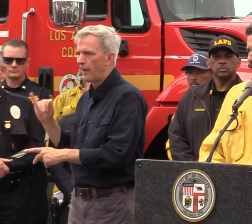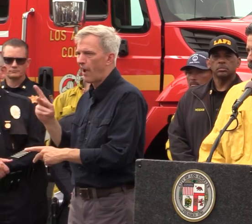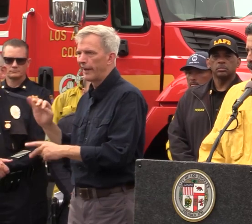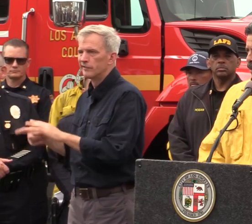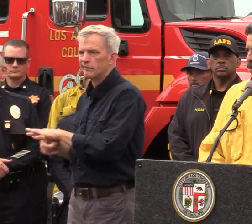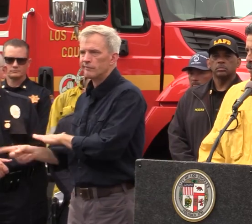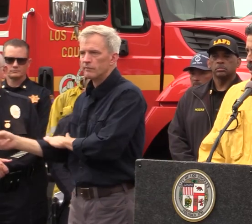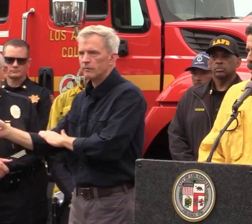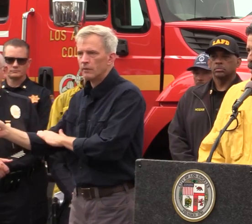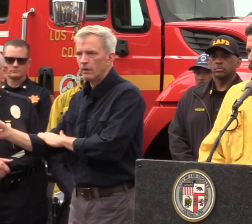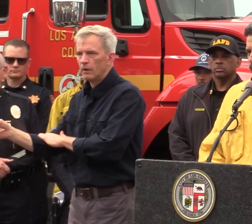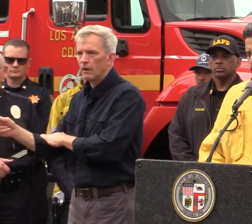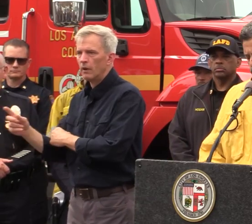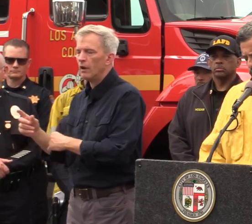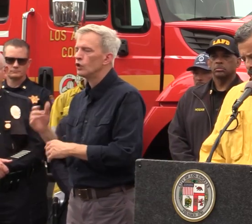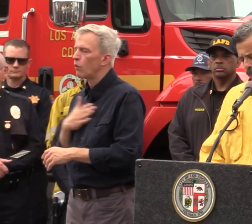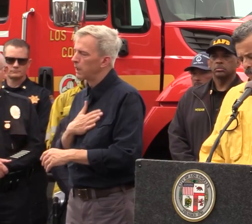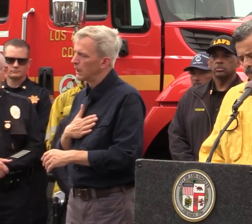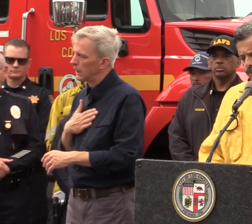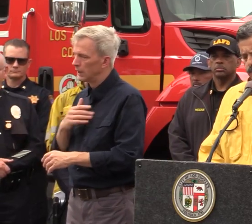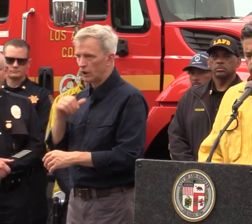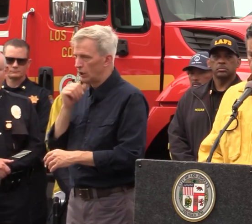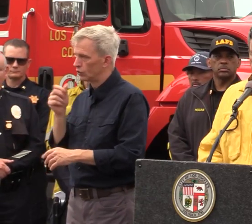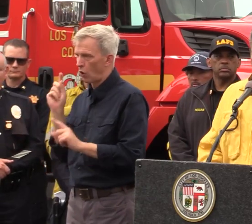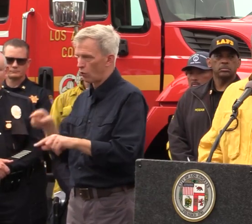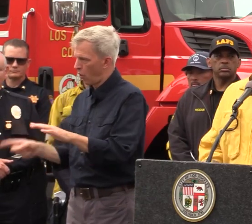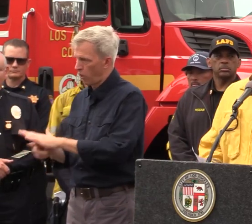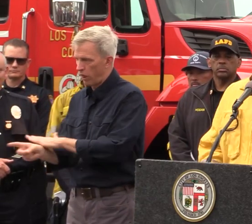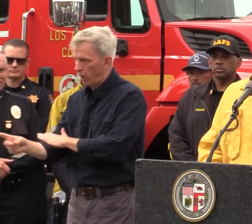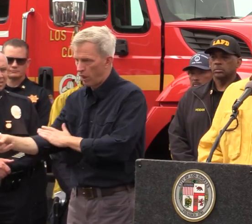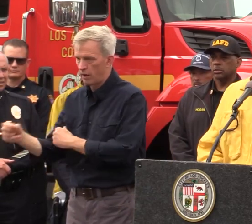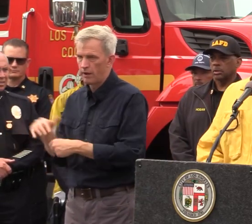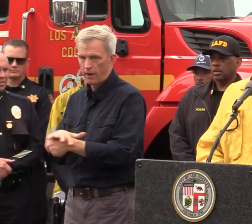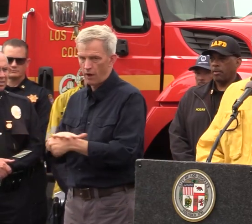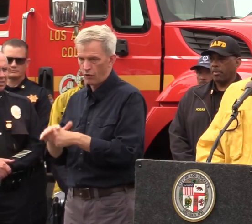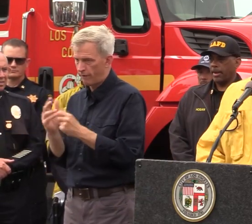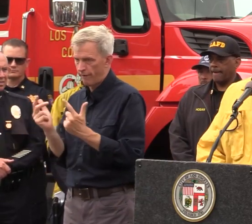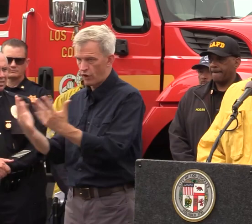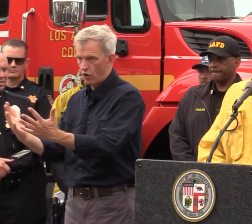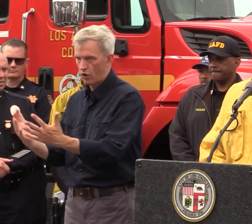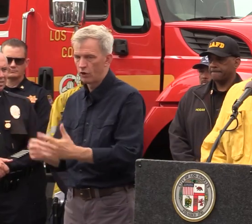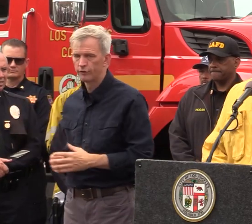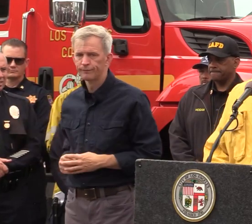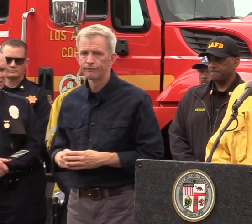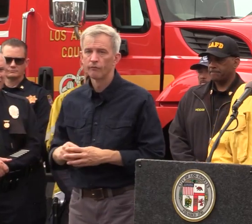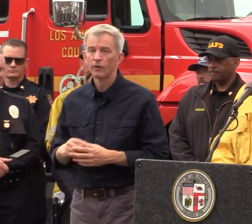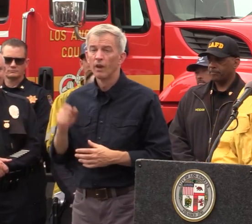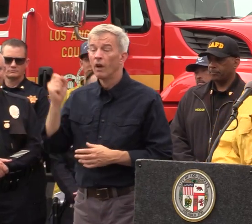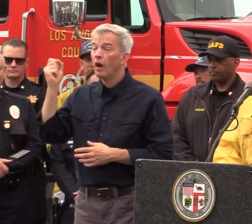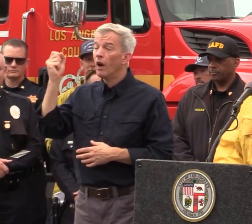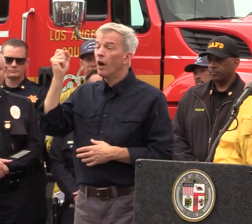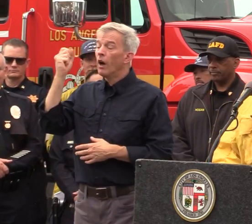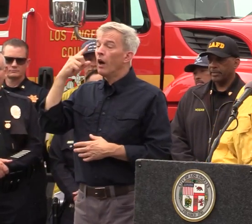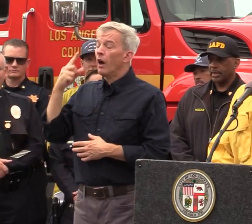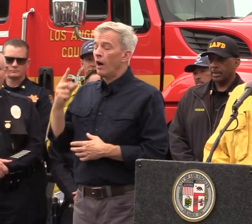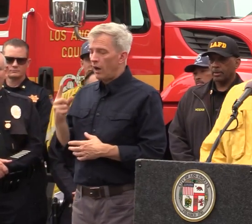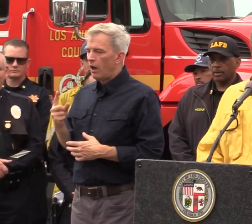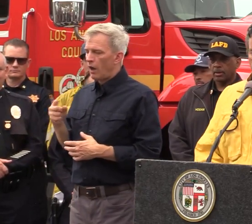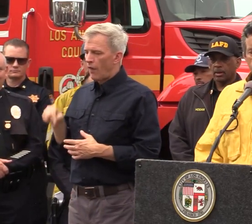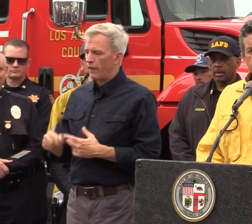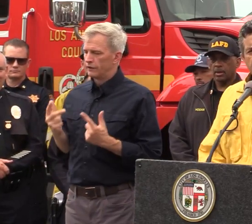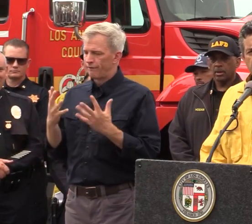quicker. So please, no hikers. Lastly, regarding the cause, it is labeled